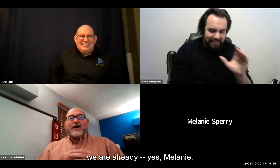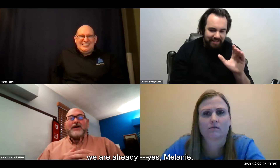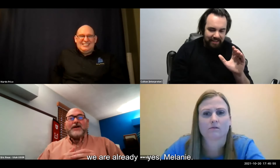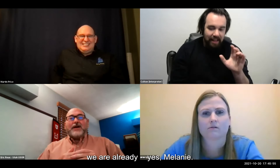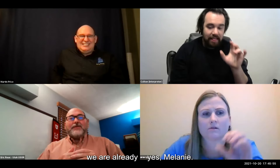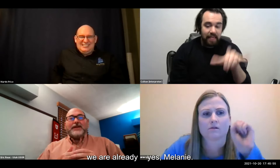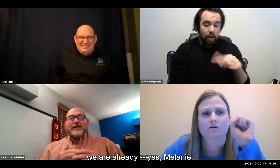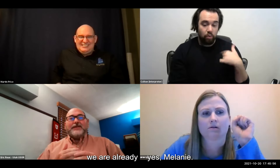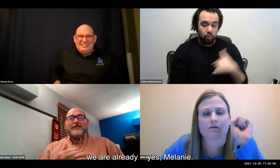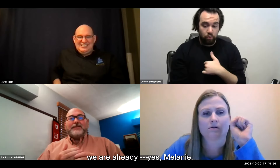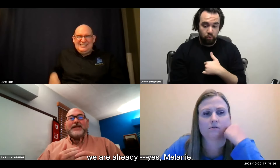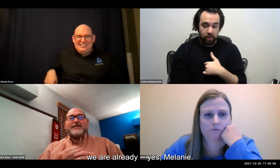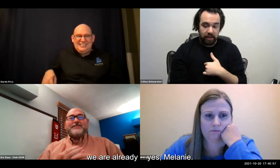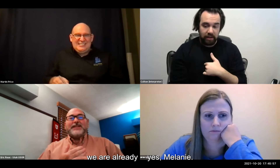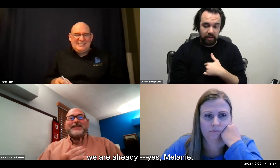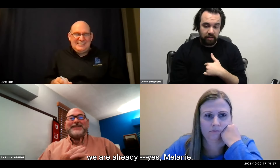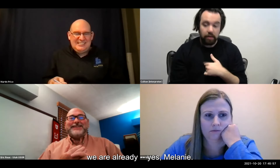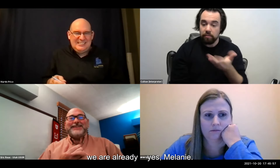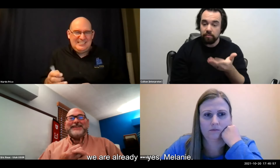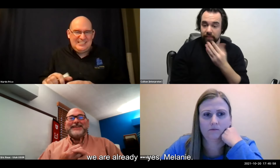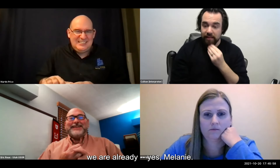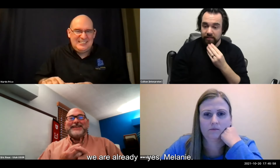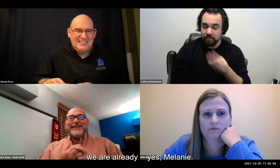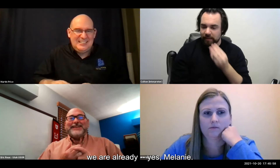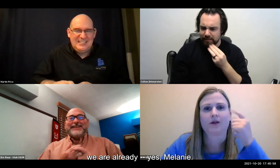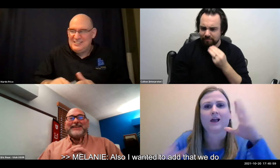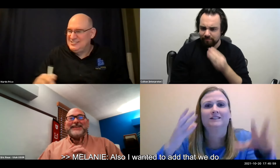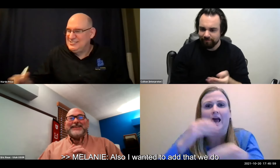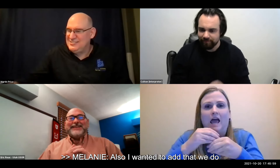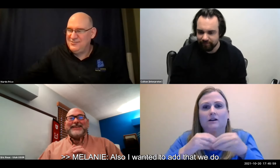we are already, yes, Melanie?